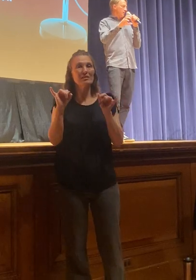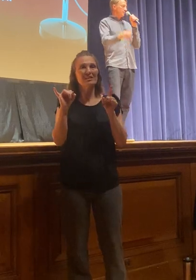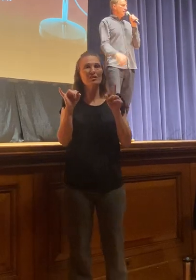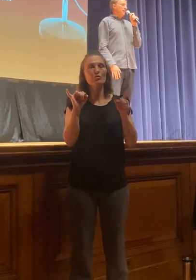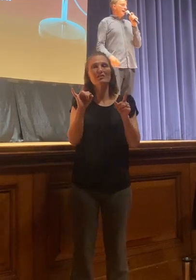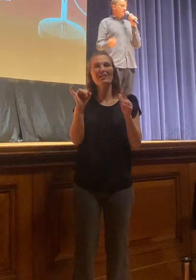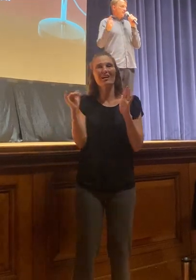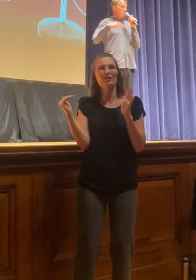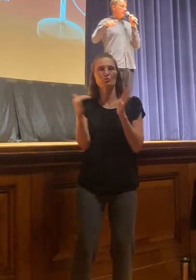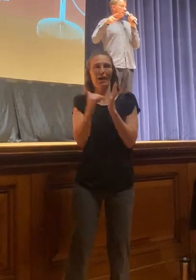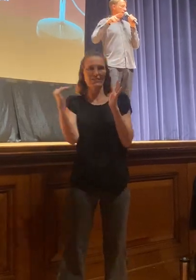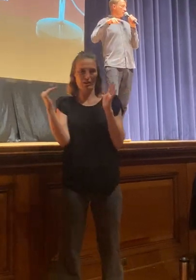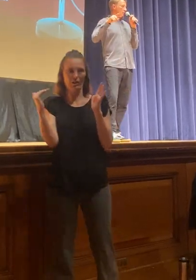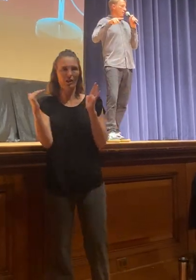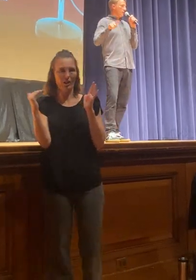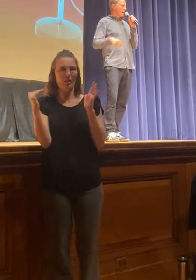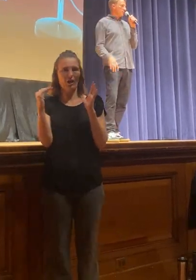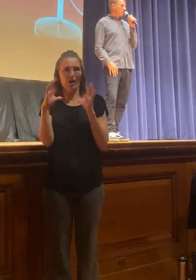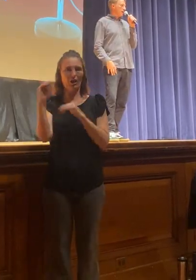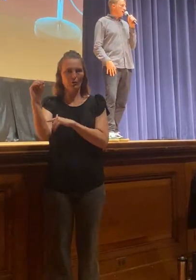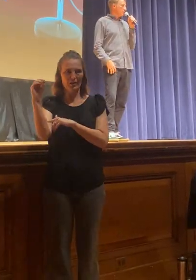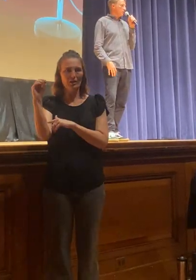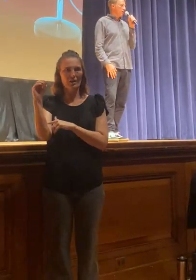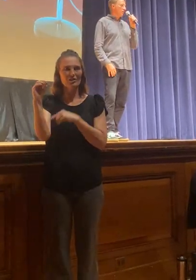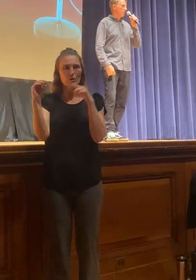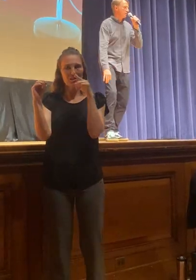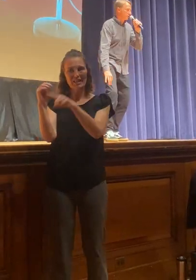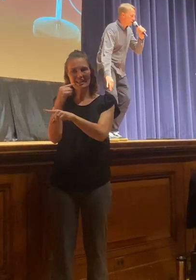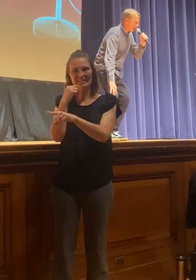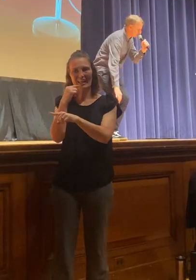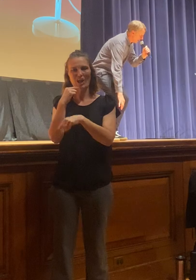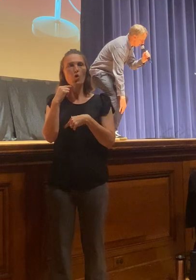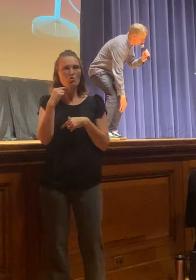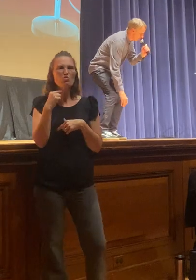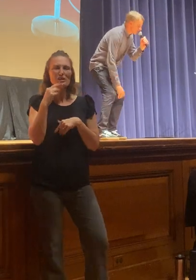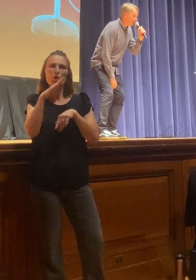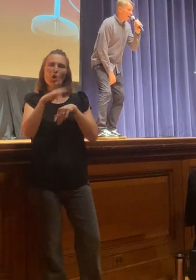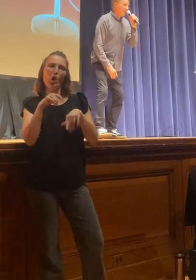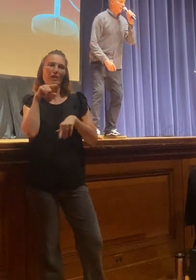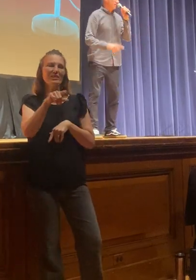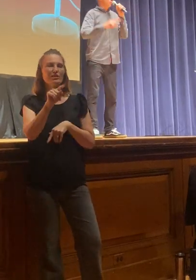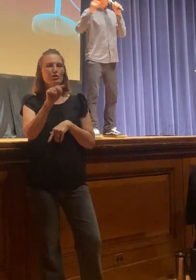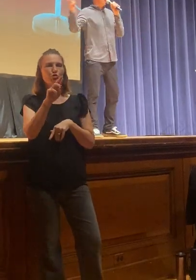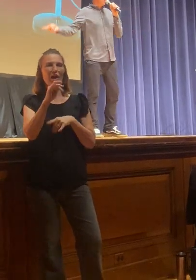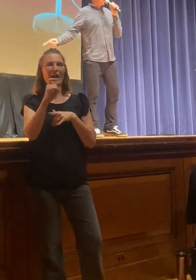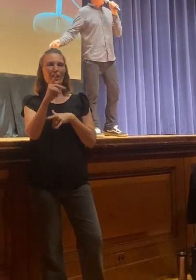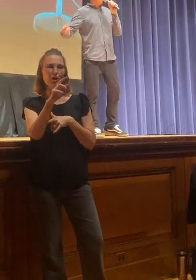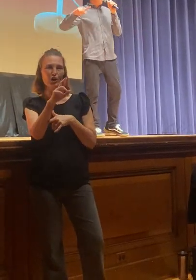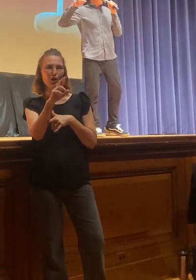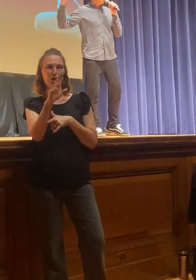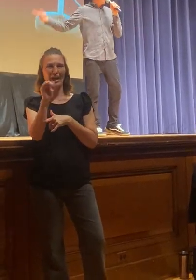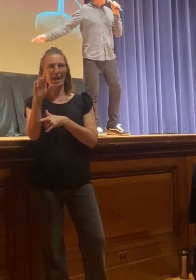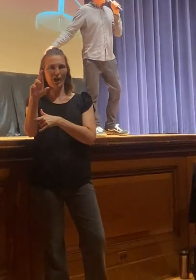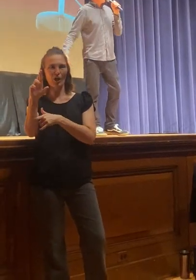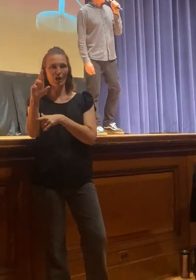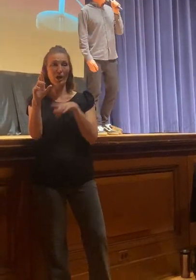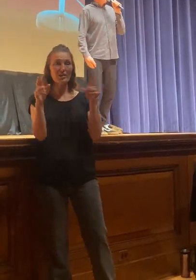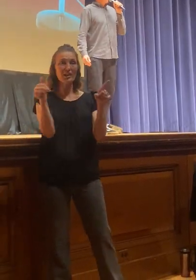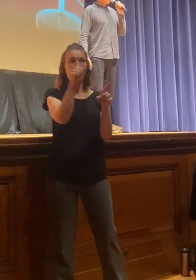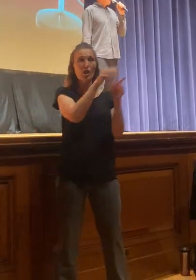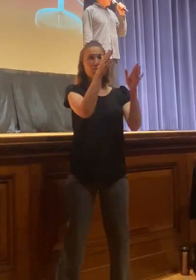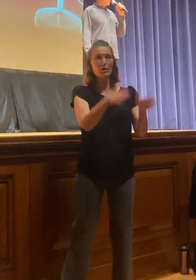companies, and someone that wrote for trackers said, hey, we should call this the tracker air, and someone else, who will remain unnamed,